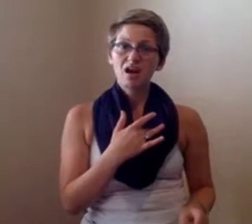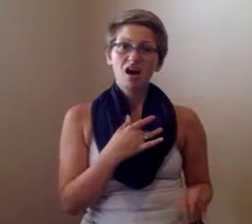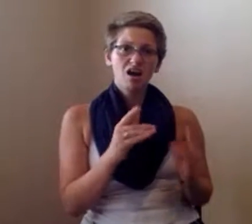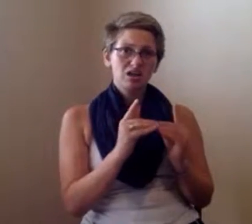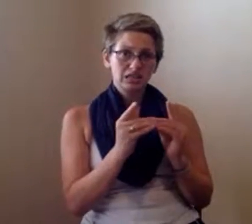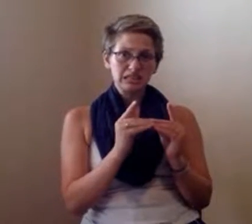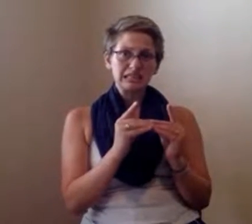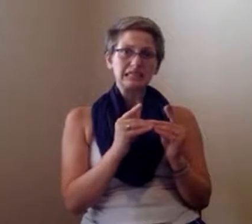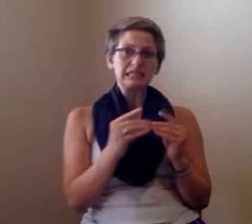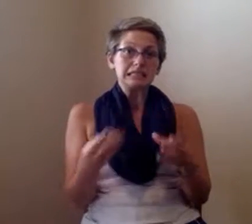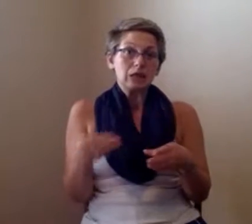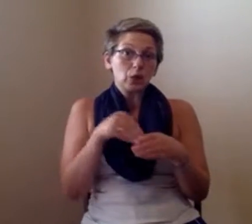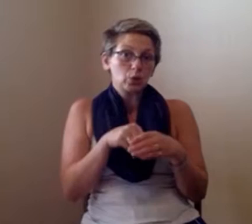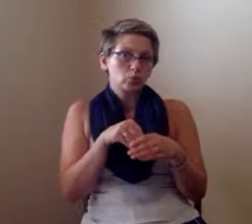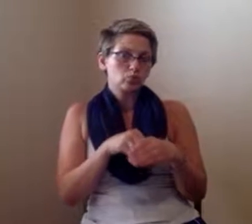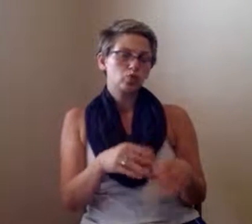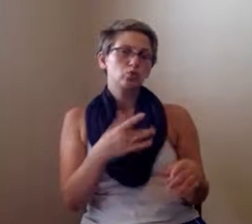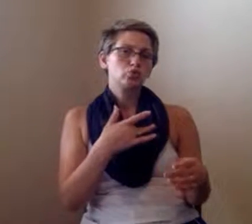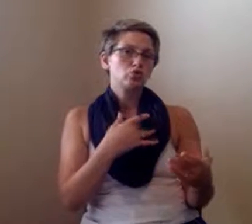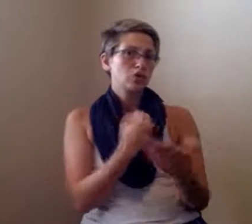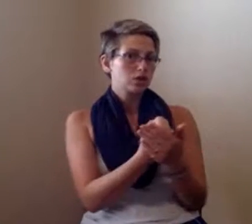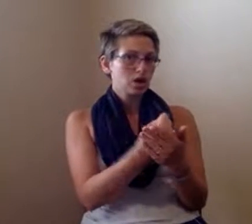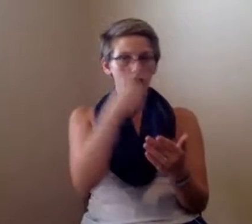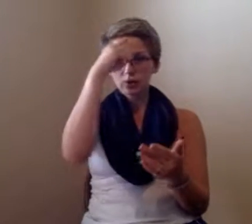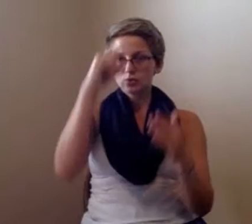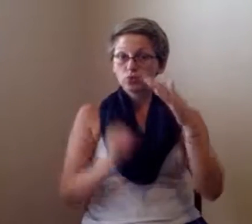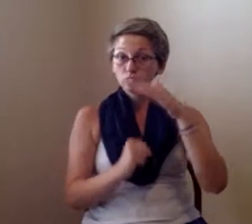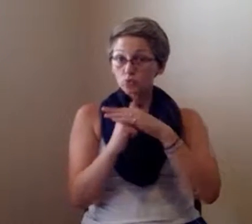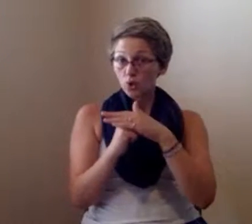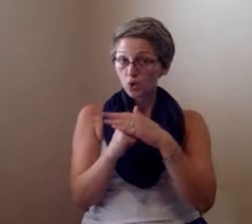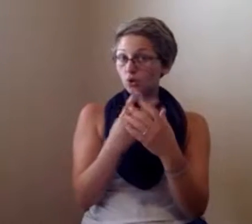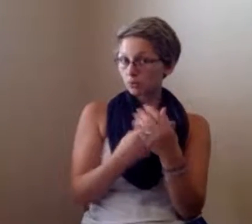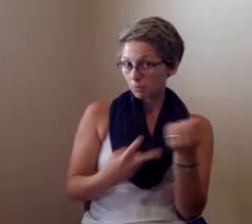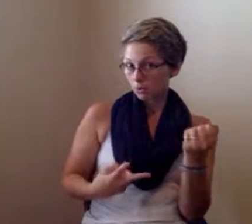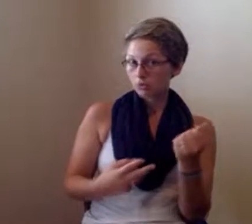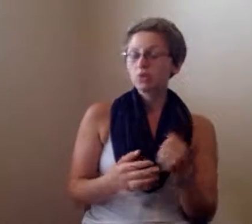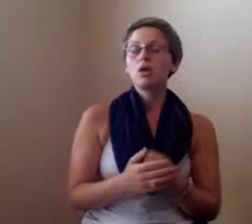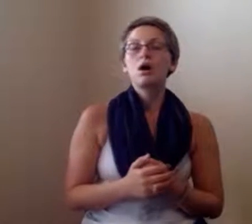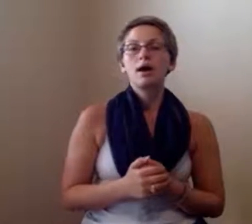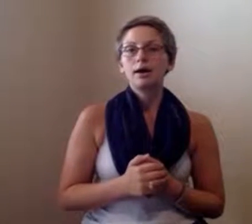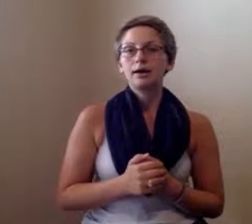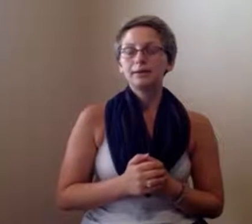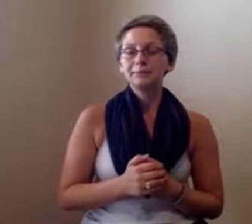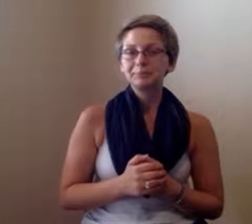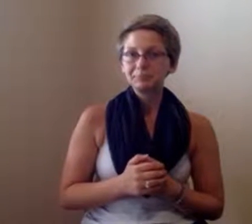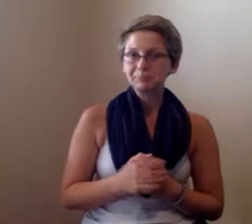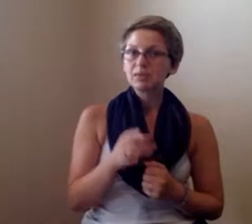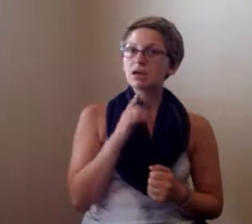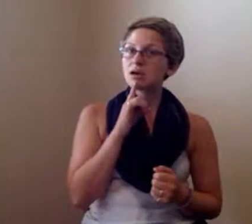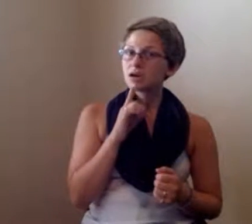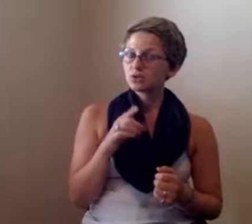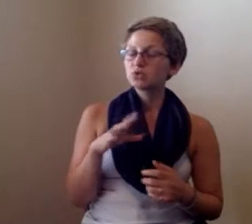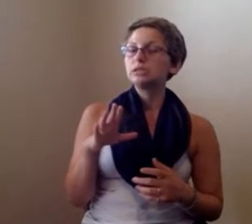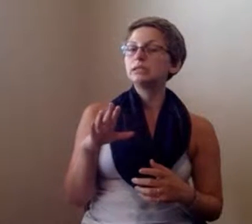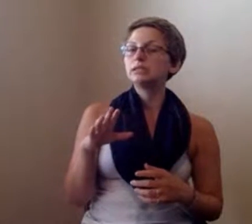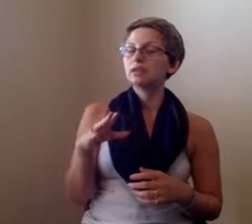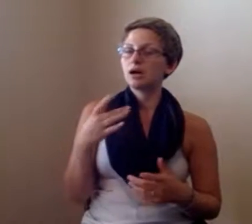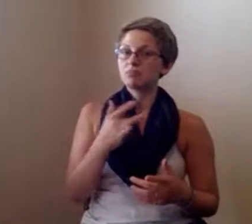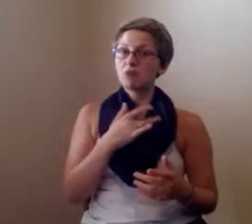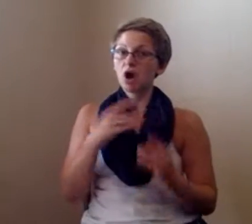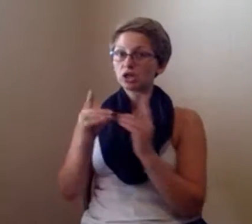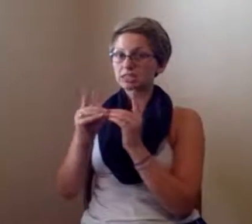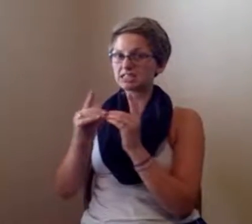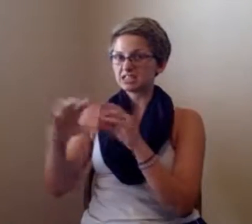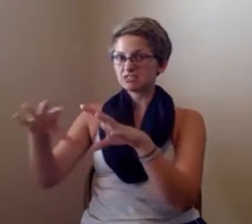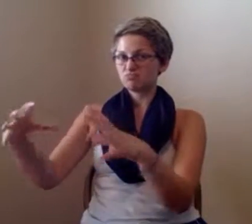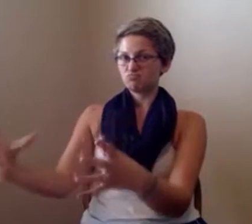hand in hand. So that's how. So it actually kills more women than all forms of cancer combined. They've done a